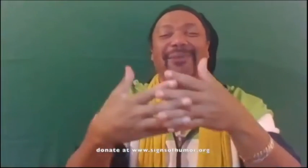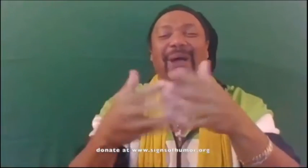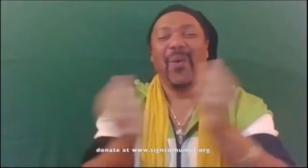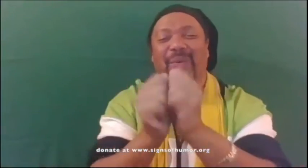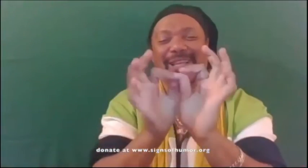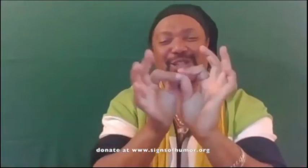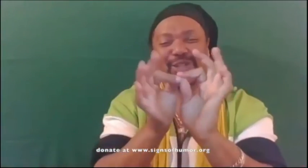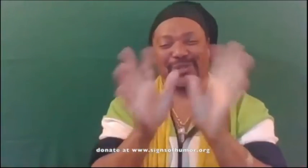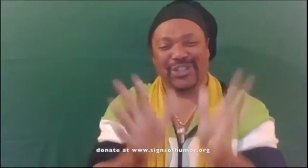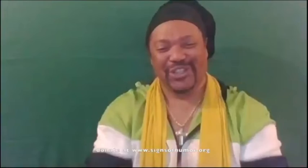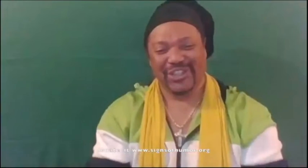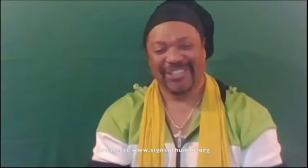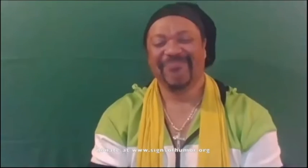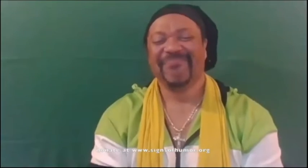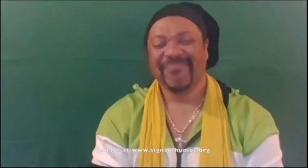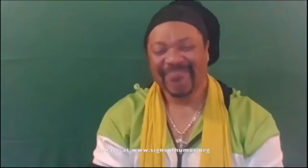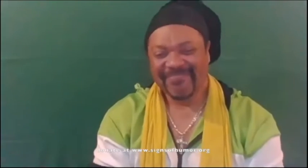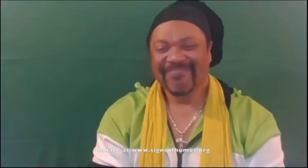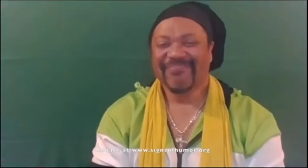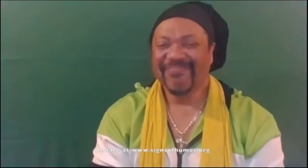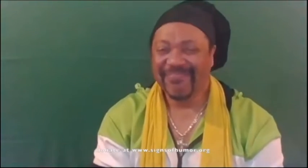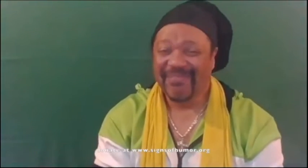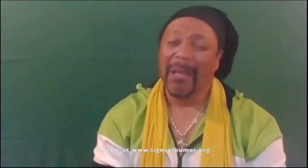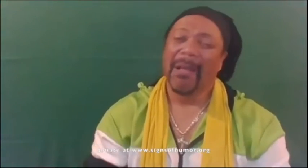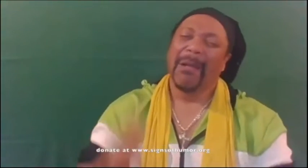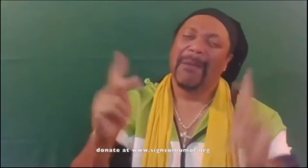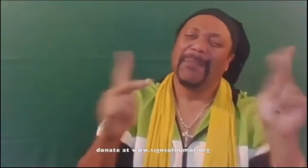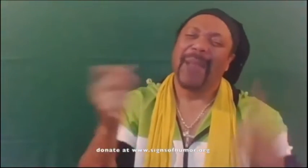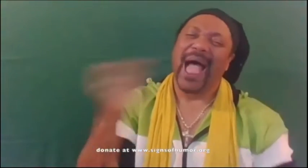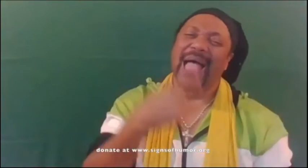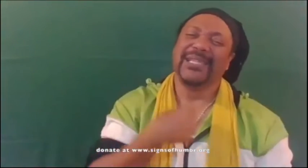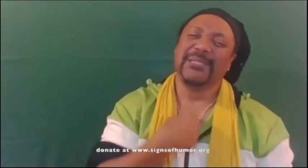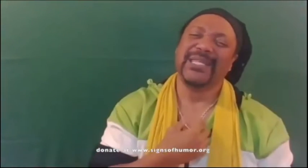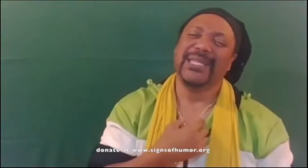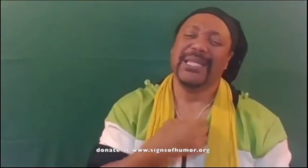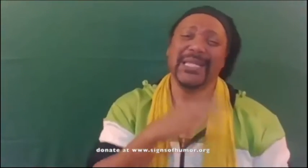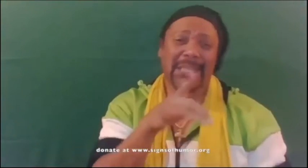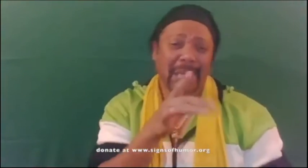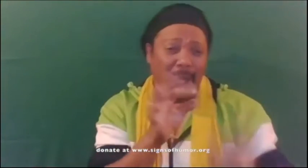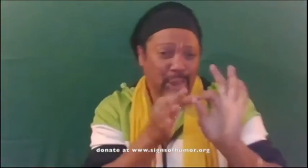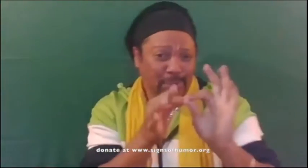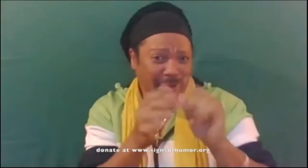But the America that I envision is one with interpreters.